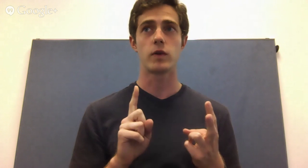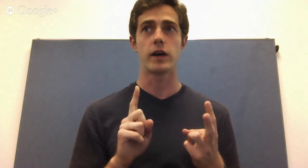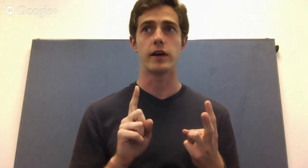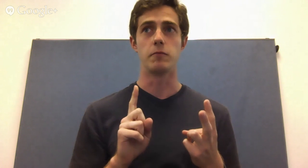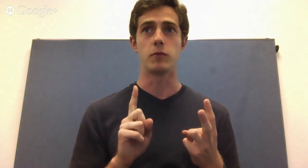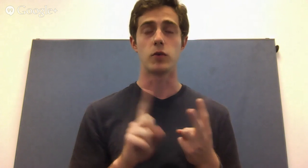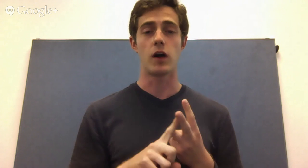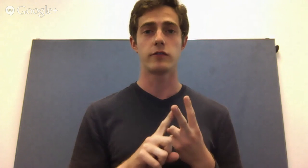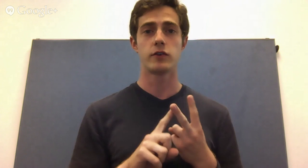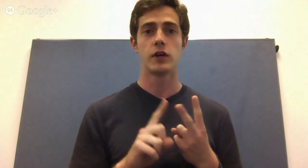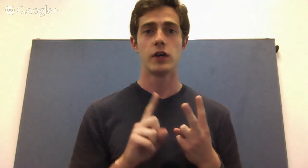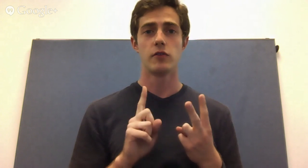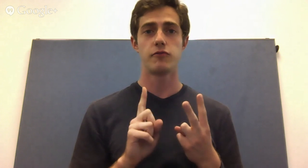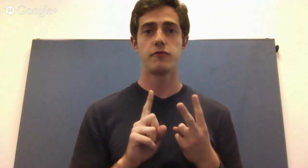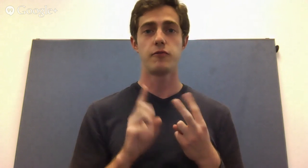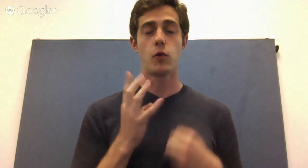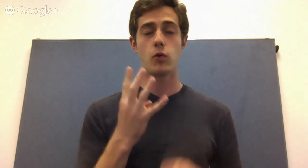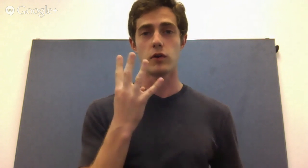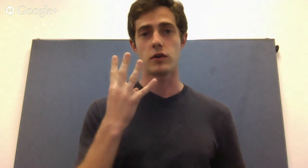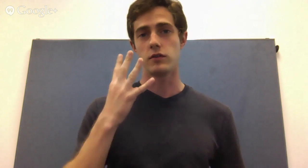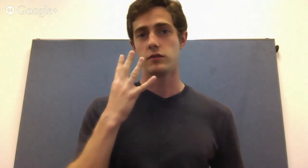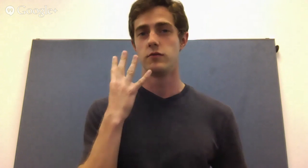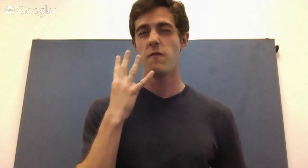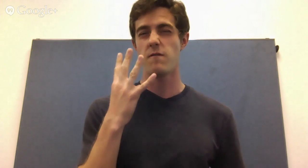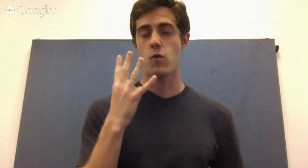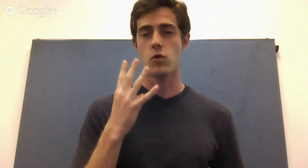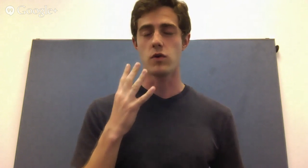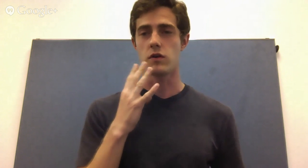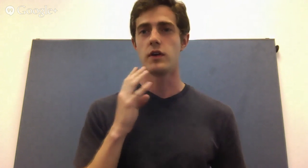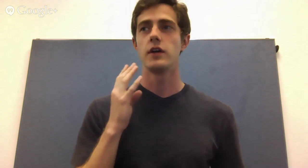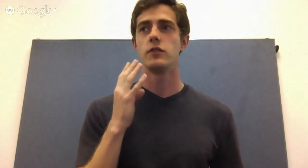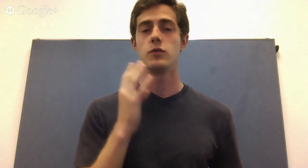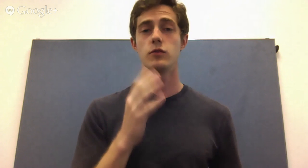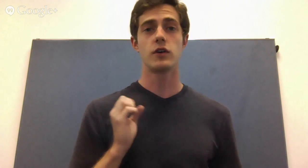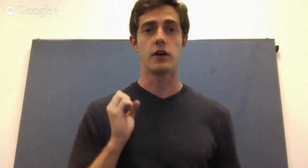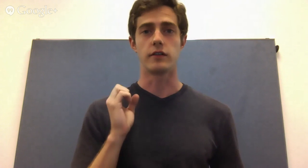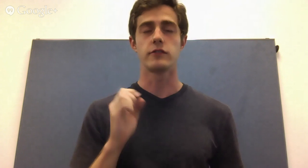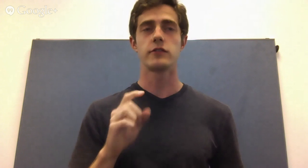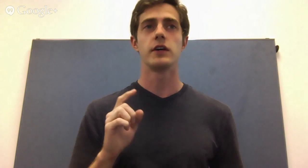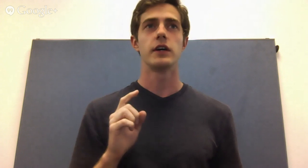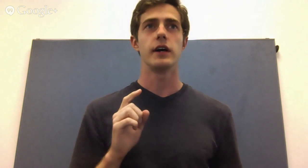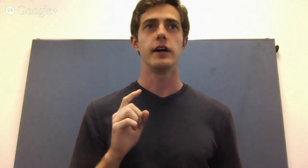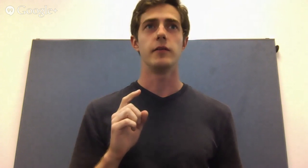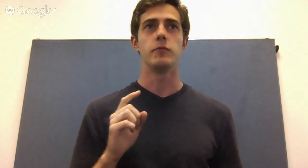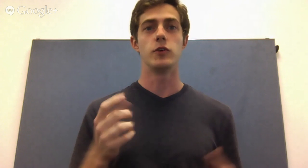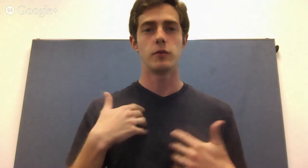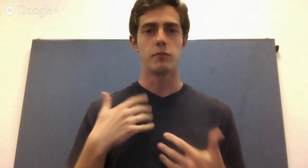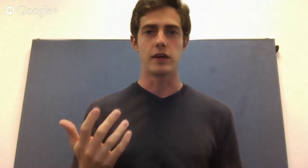glossed 4 new songs new to me at